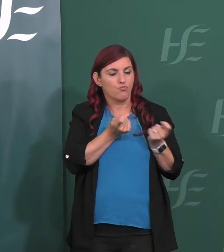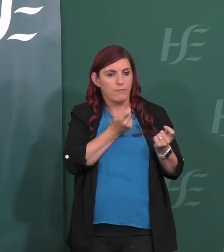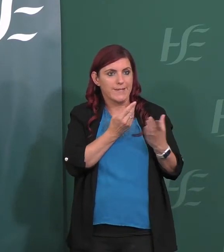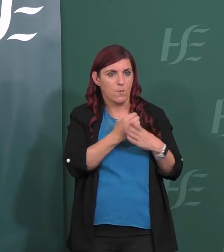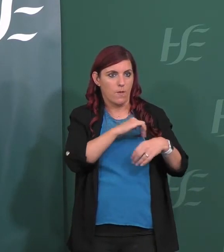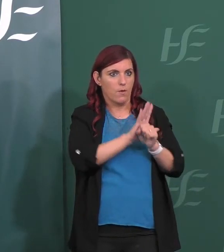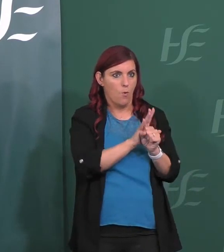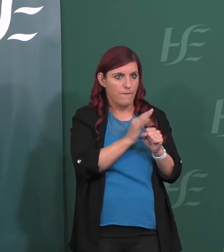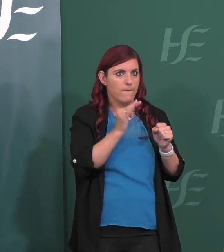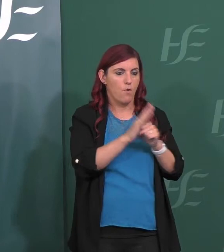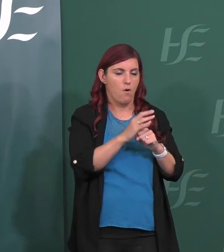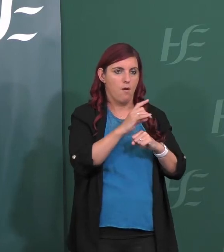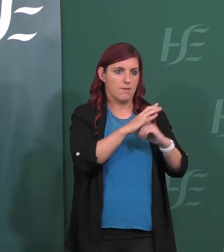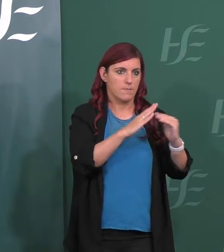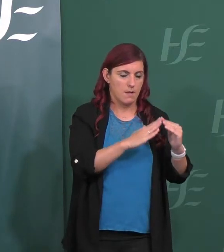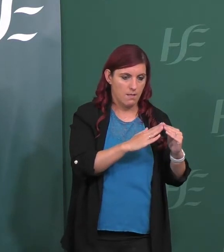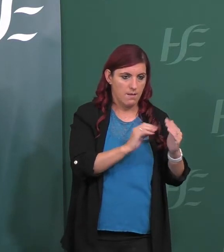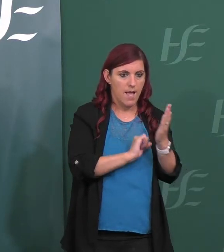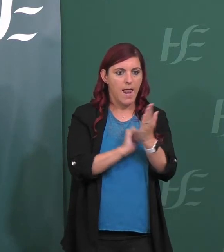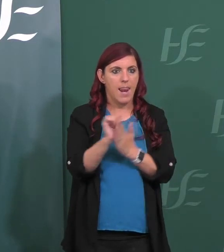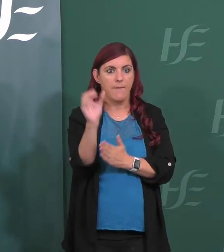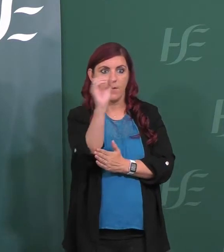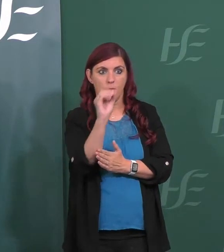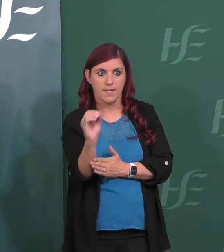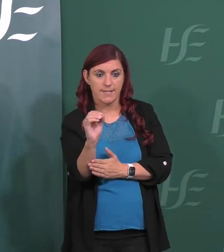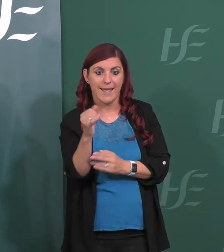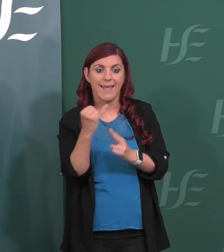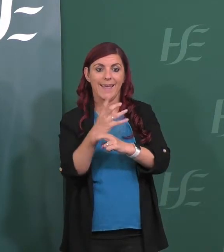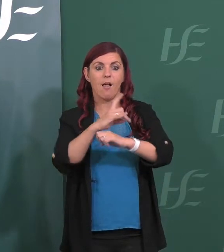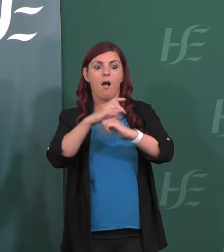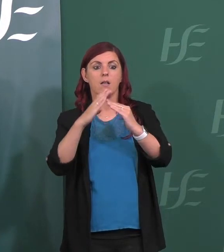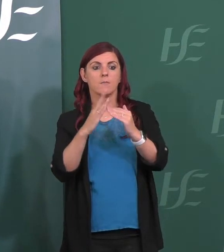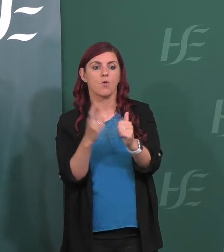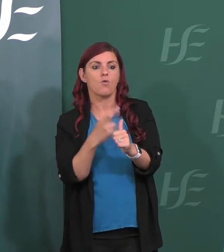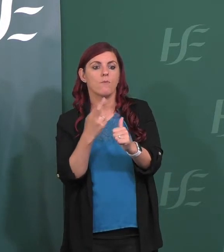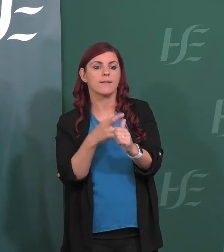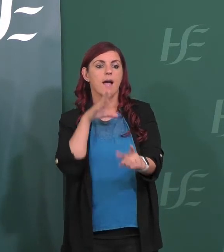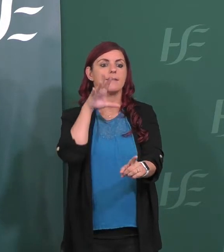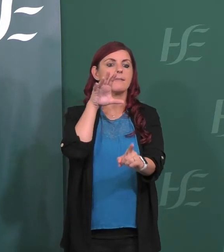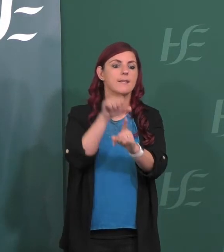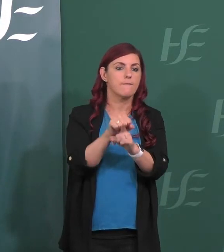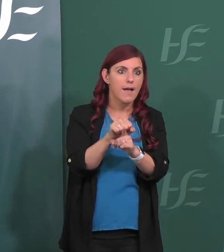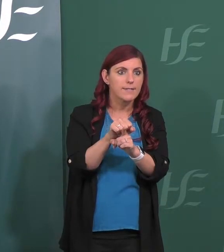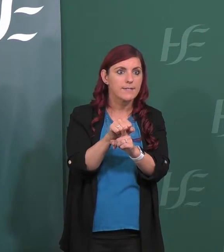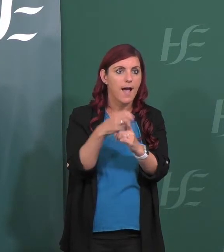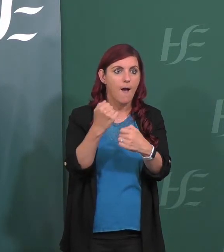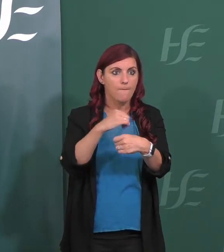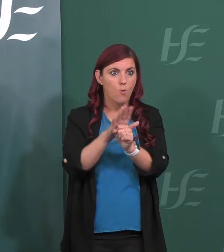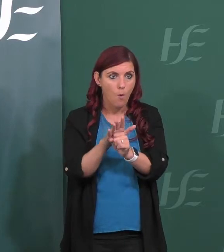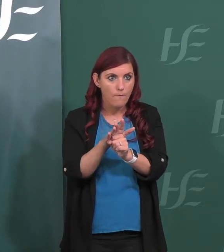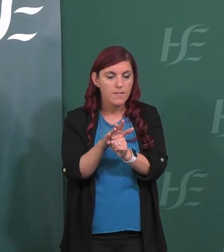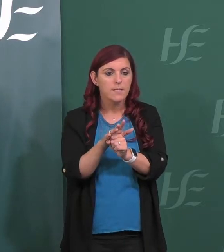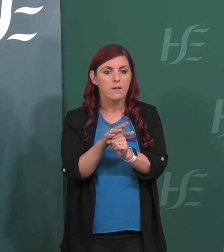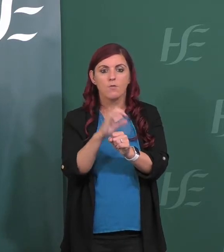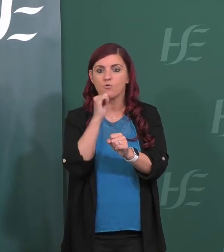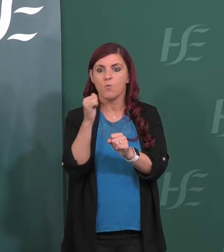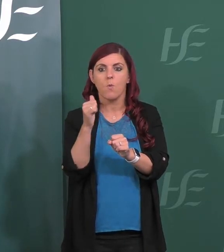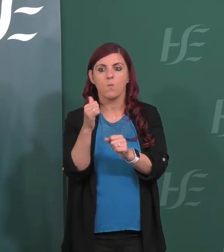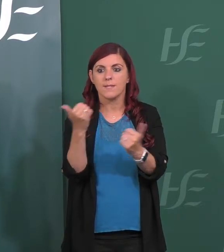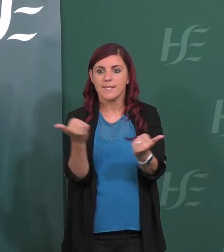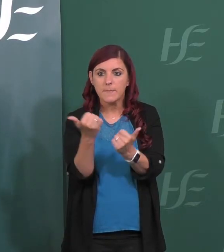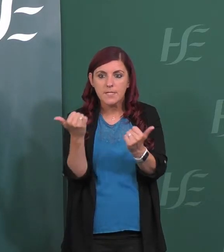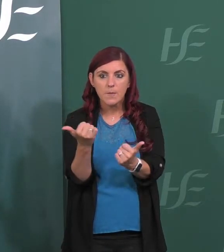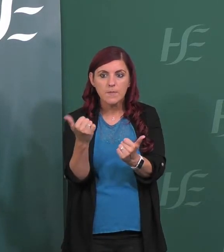COVID in hospital. And 11% have been identified with COVID, but asymptomatic and not infectious. But again, still